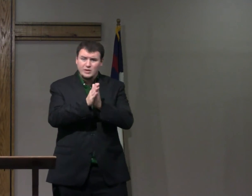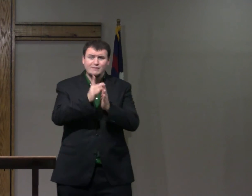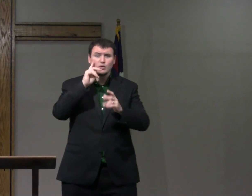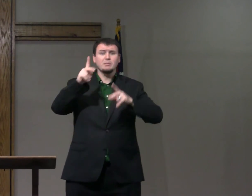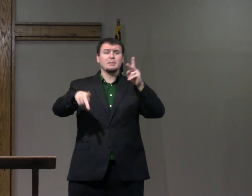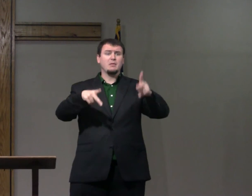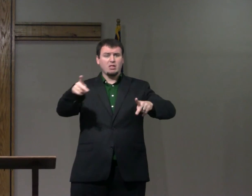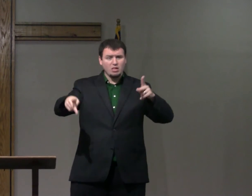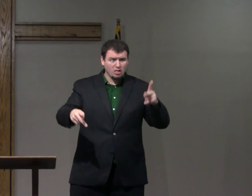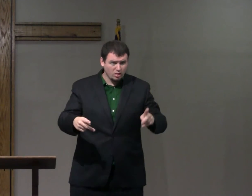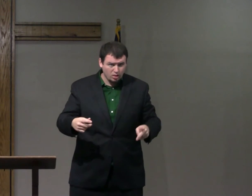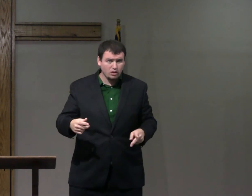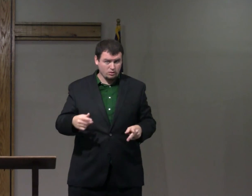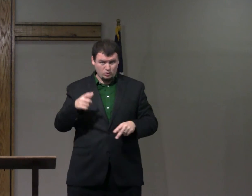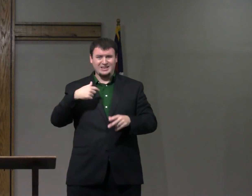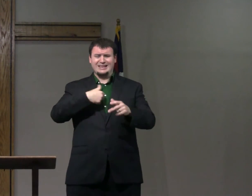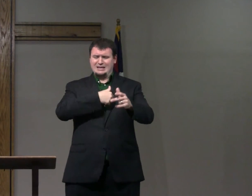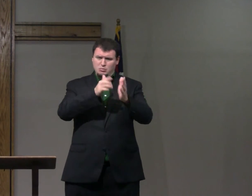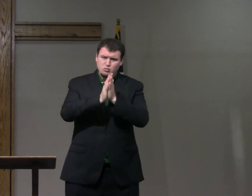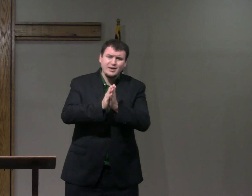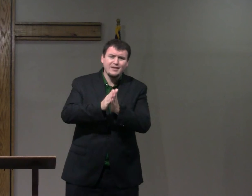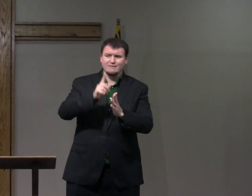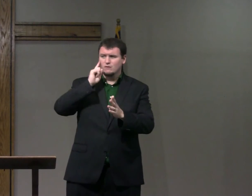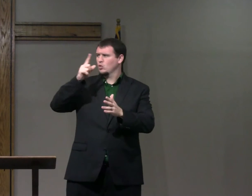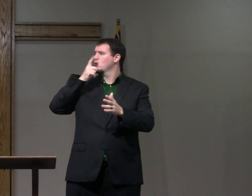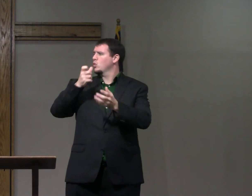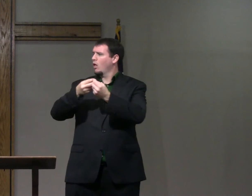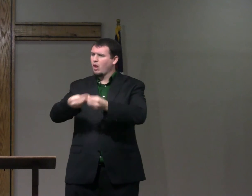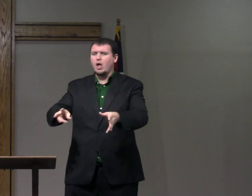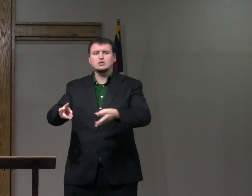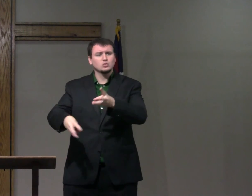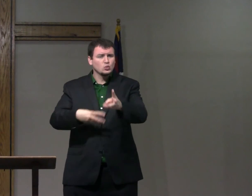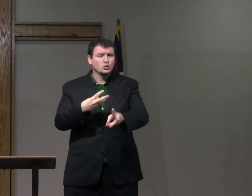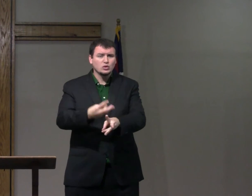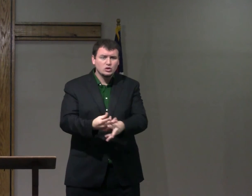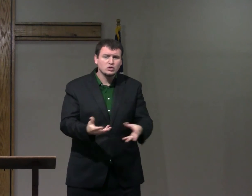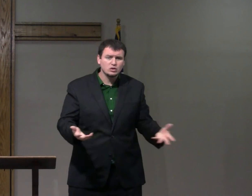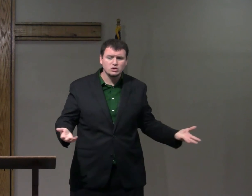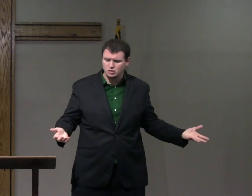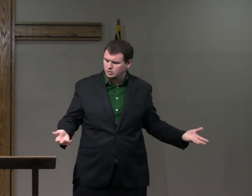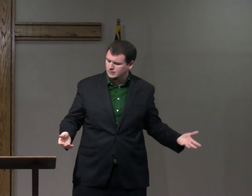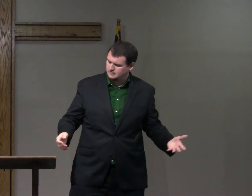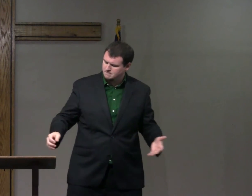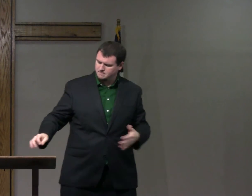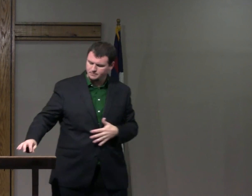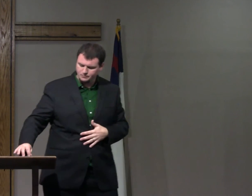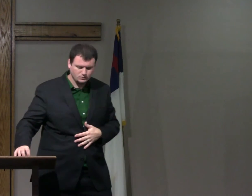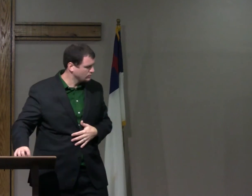for missionaries. Pray for people. Pray for those who are lost in the world.